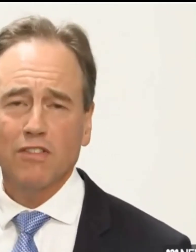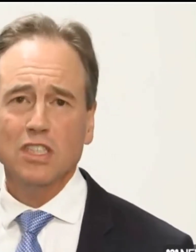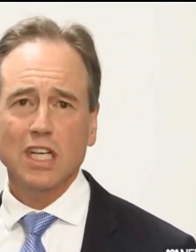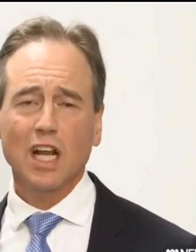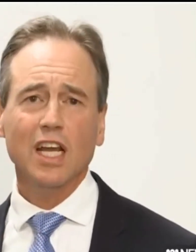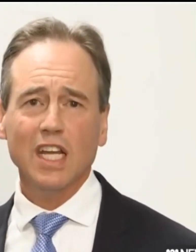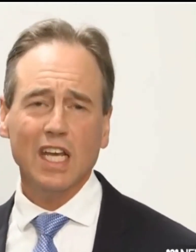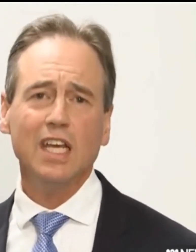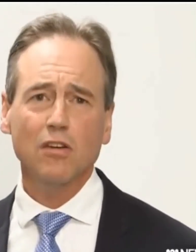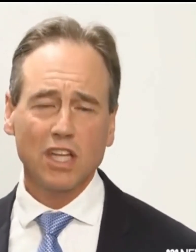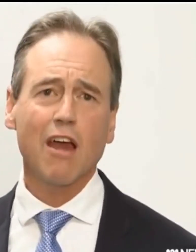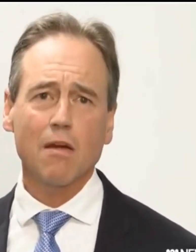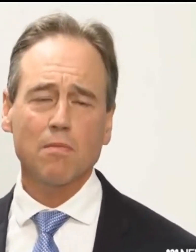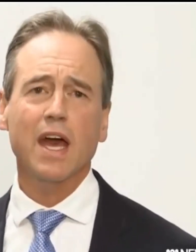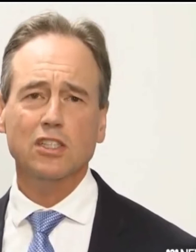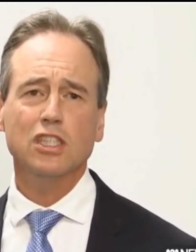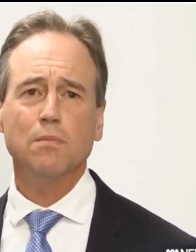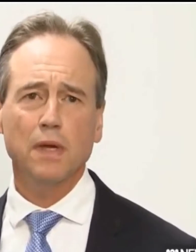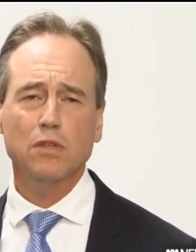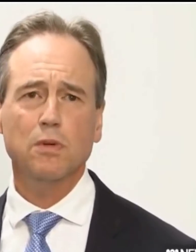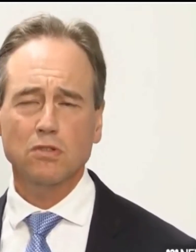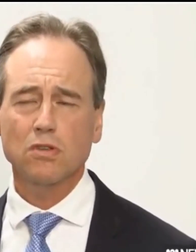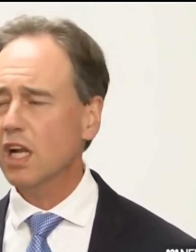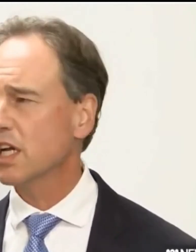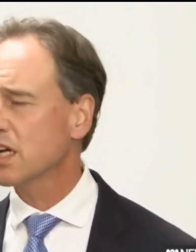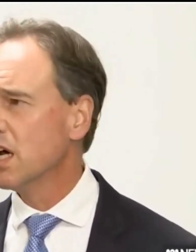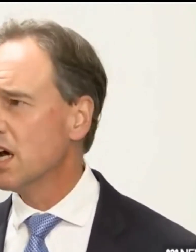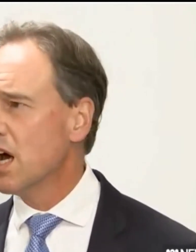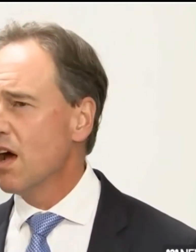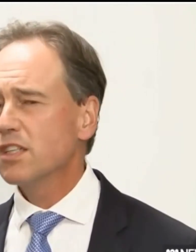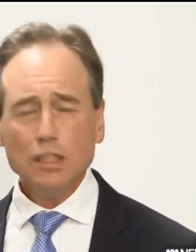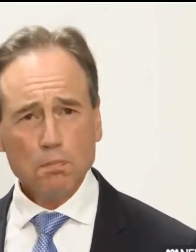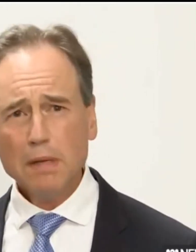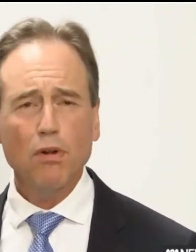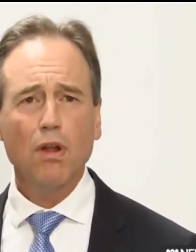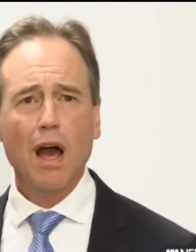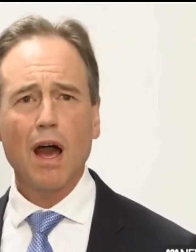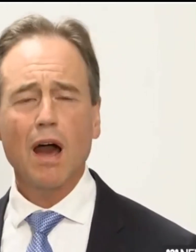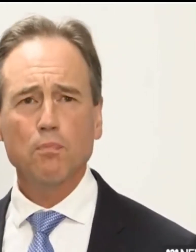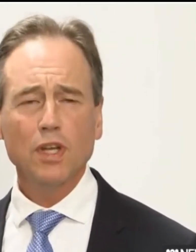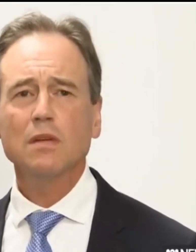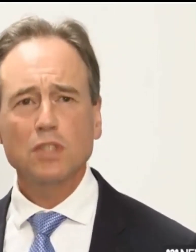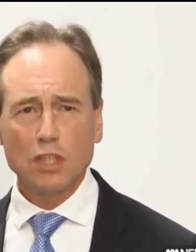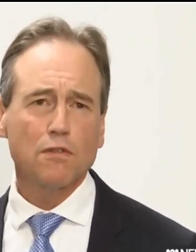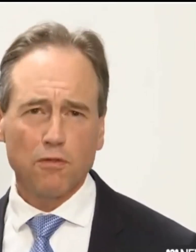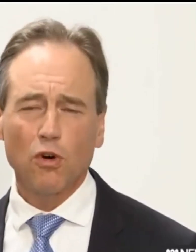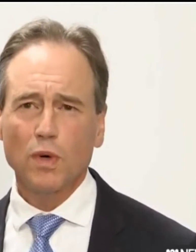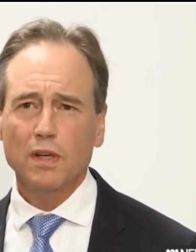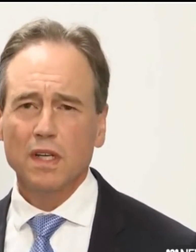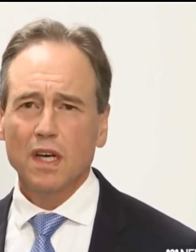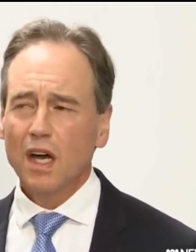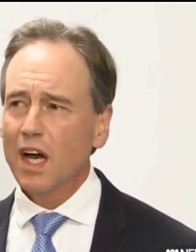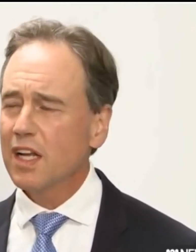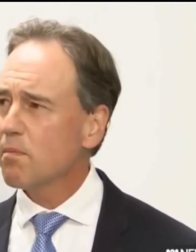helps oversee the cleaning here at the Carrum Downs GP Respiratory Clinic. So these people are putting themselves